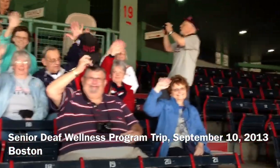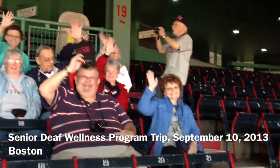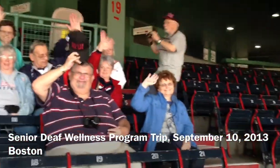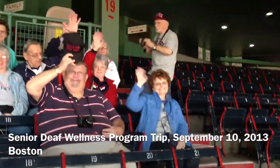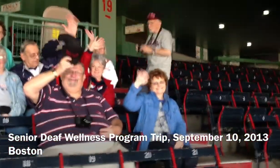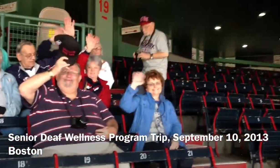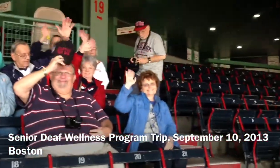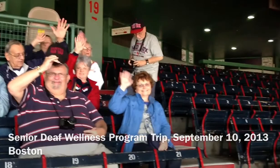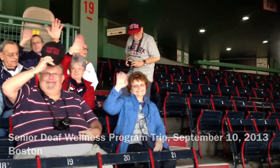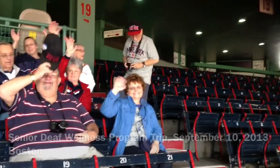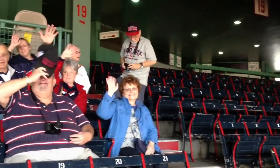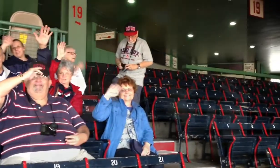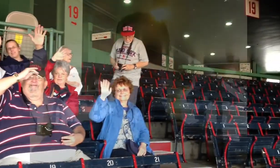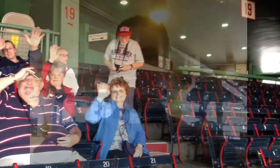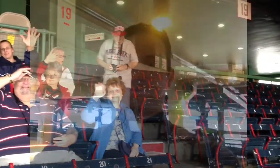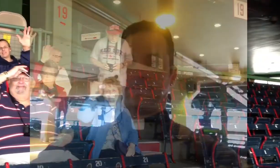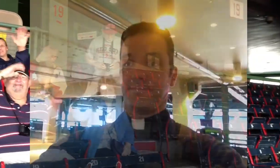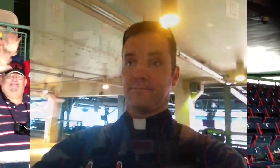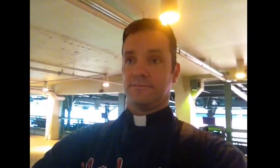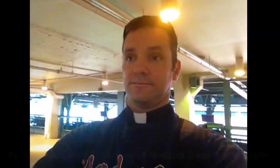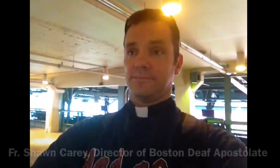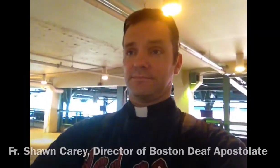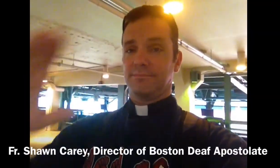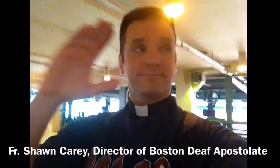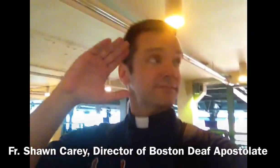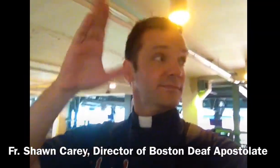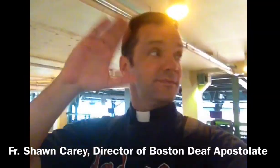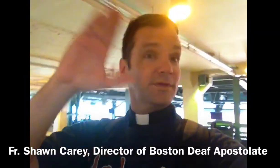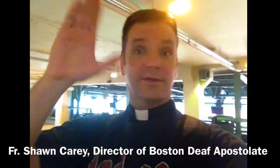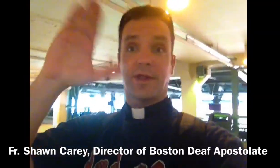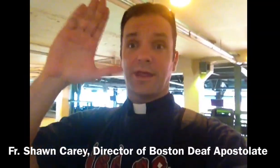Okay, we have Lynn is here.